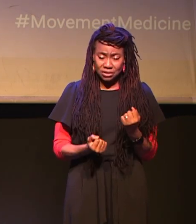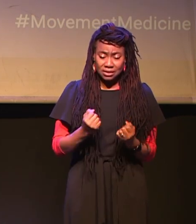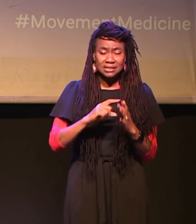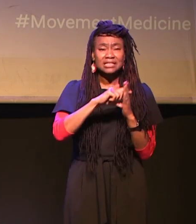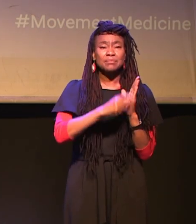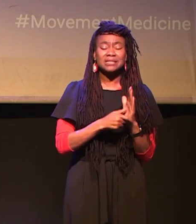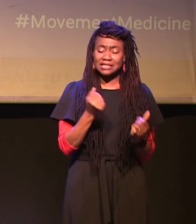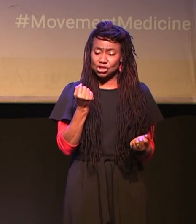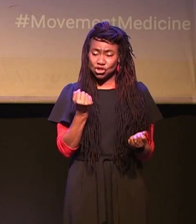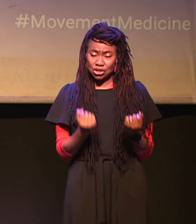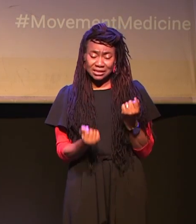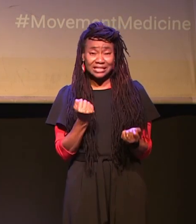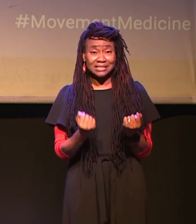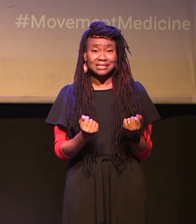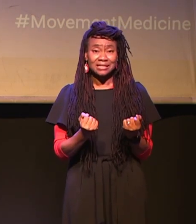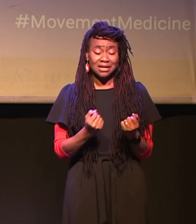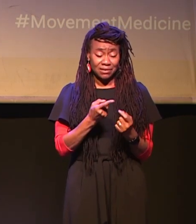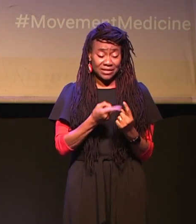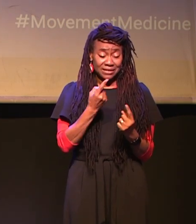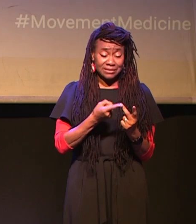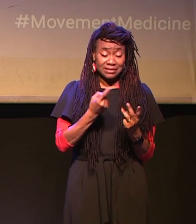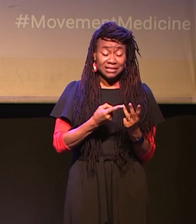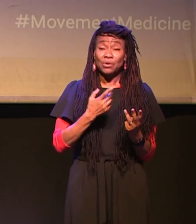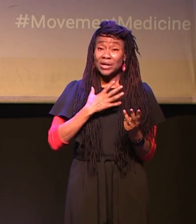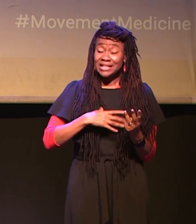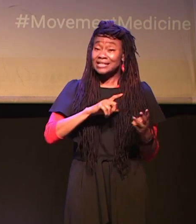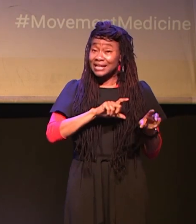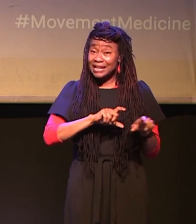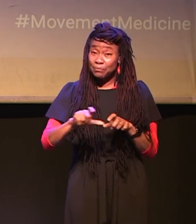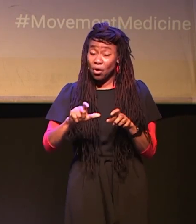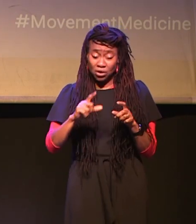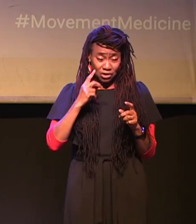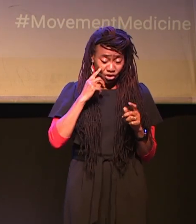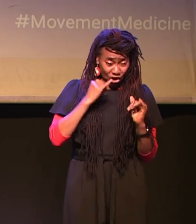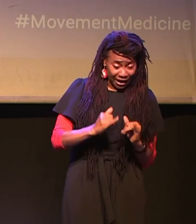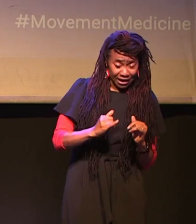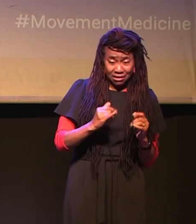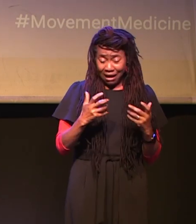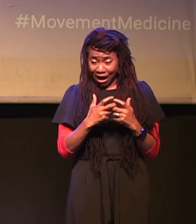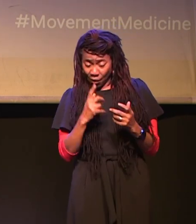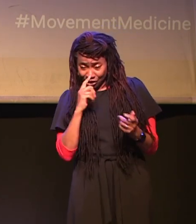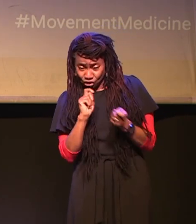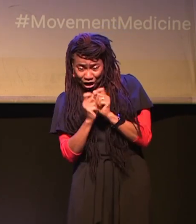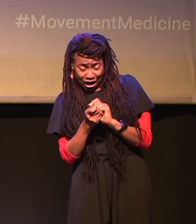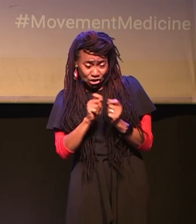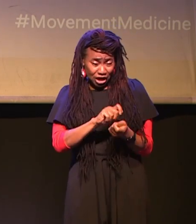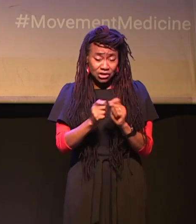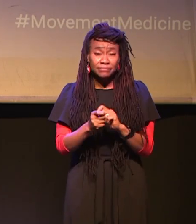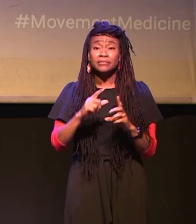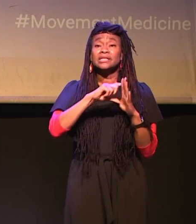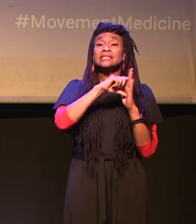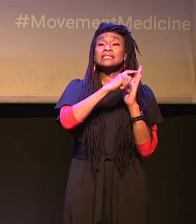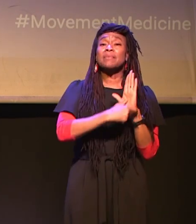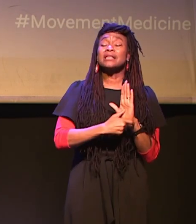beautiful articulations that need to keep getting defined, applied, amended, reworked. And disability justice